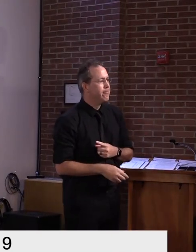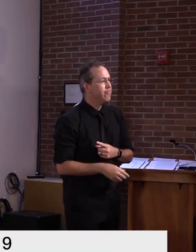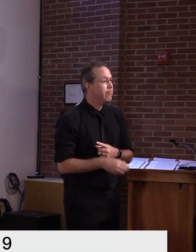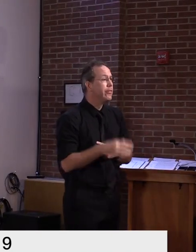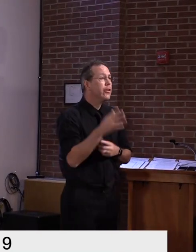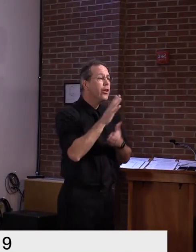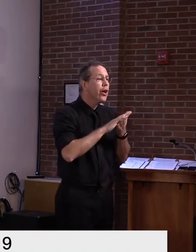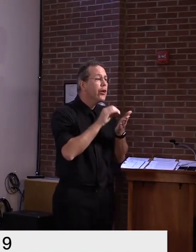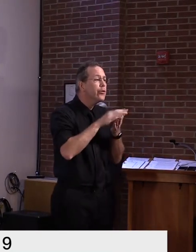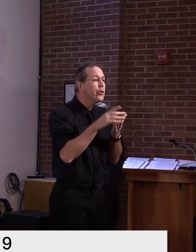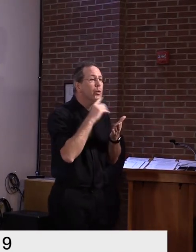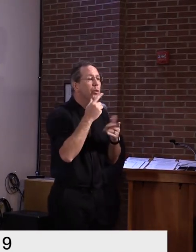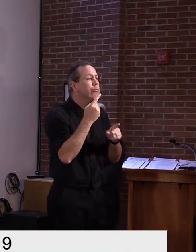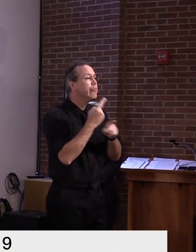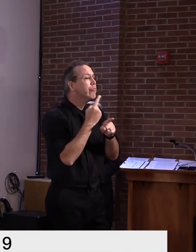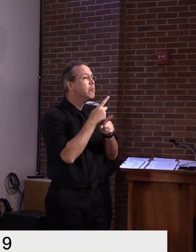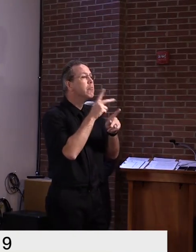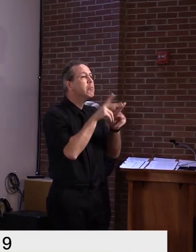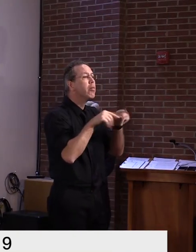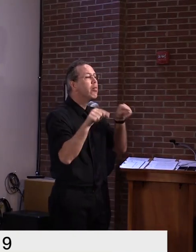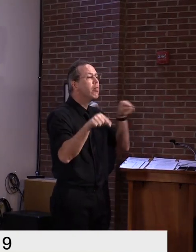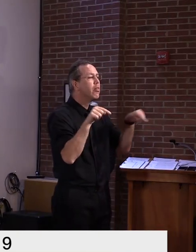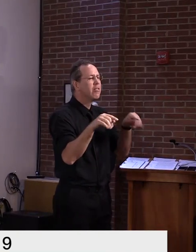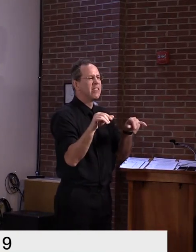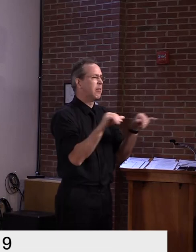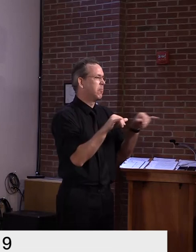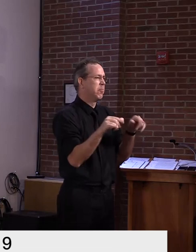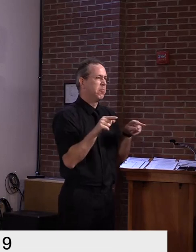of virus across the state or within those communities.